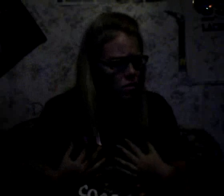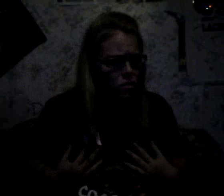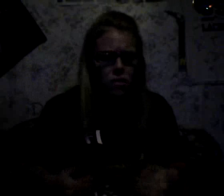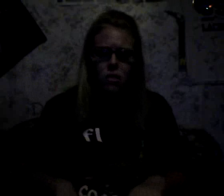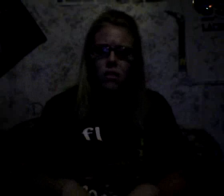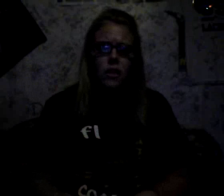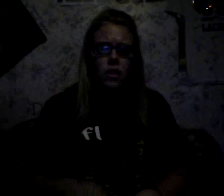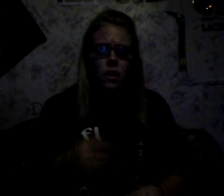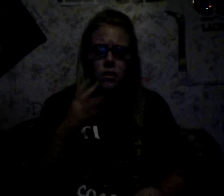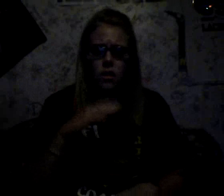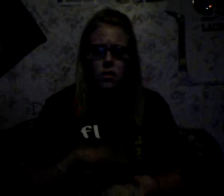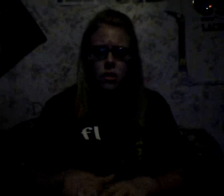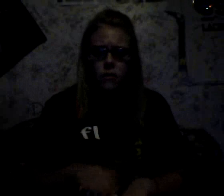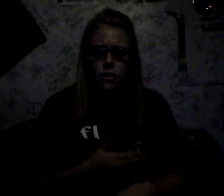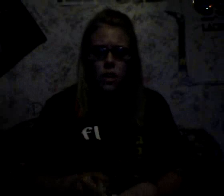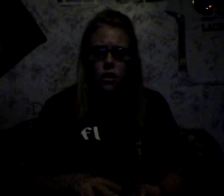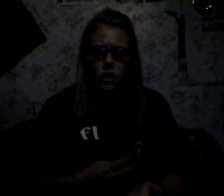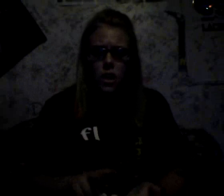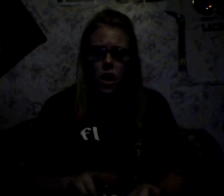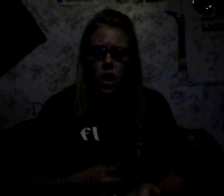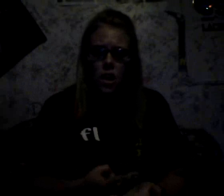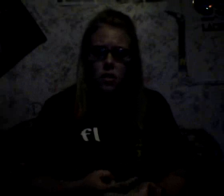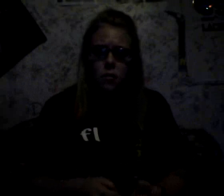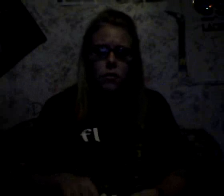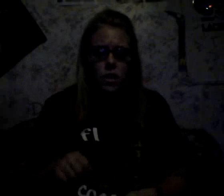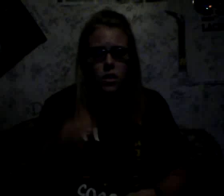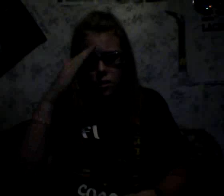It's right here like such a sorry.